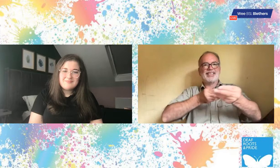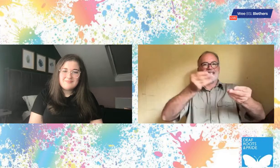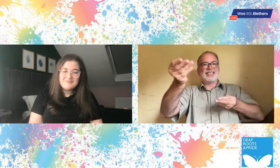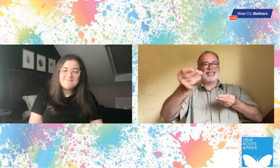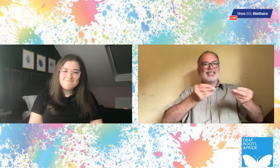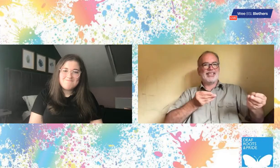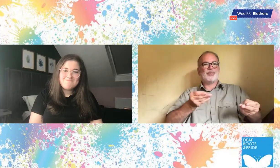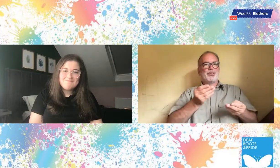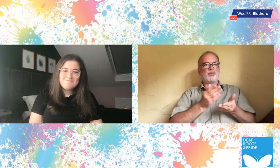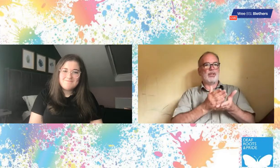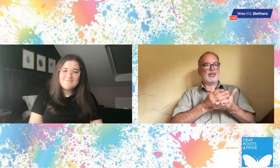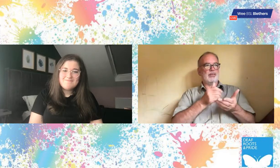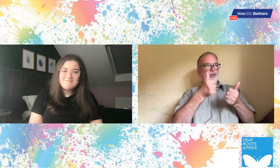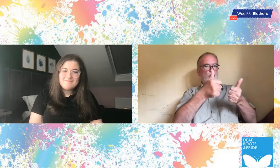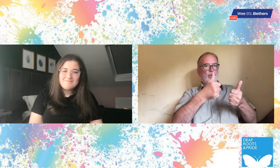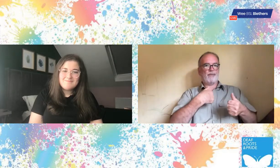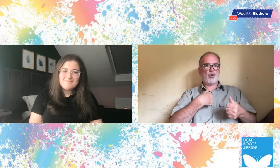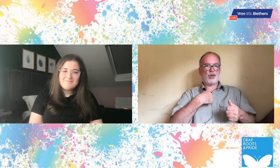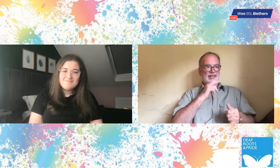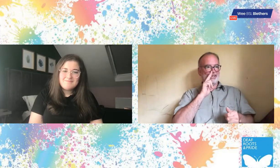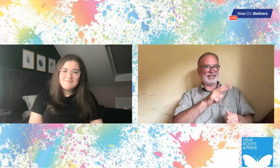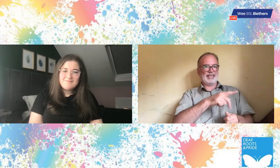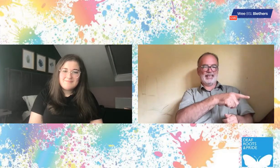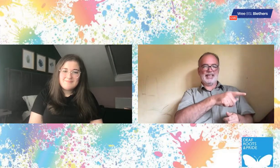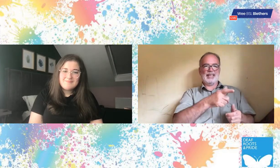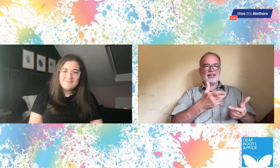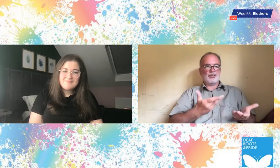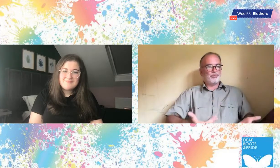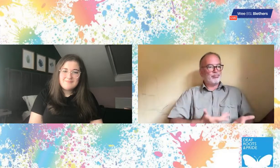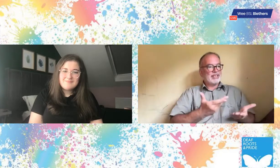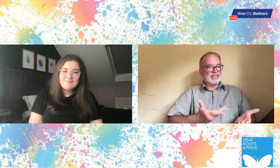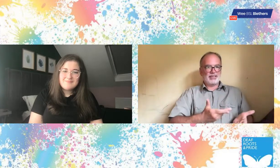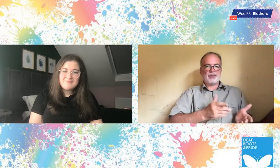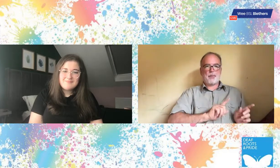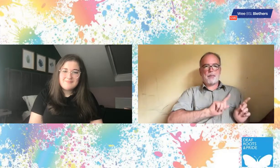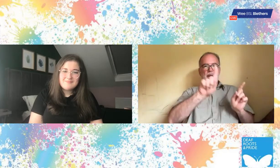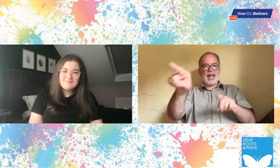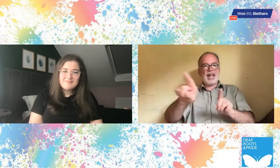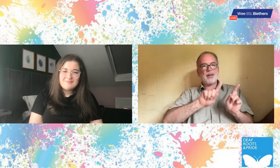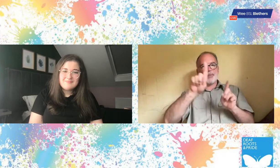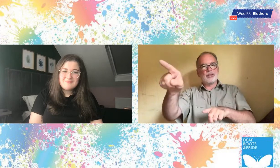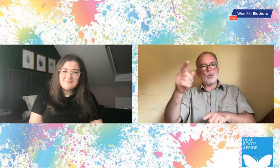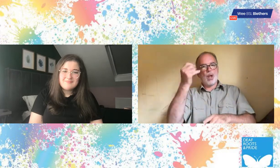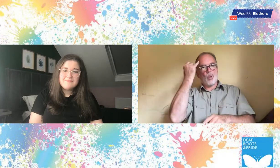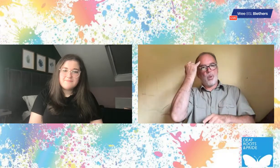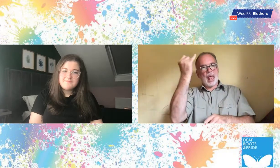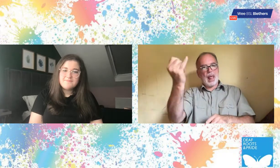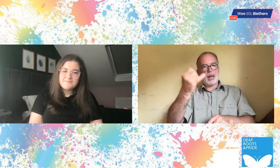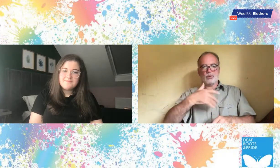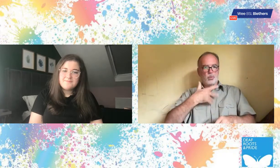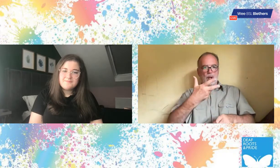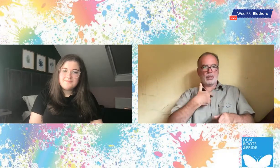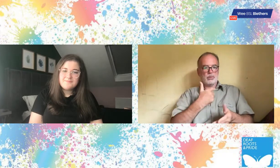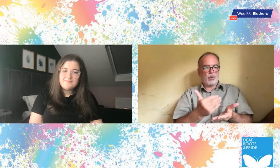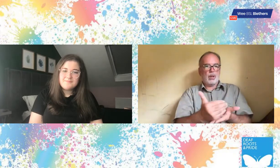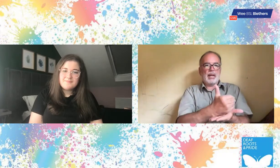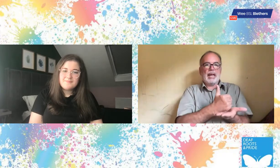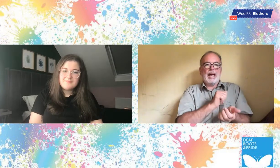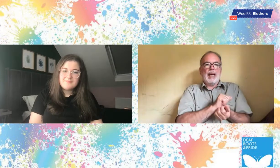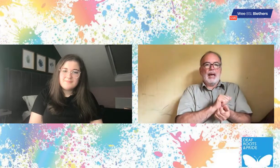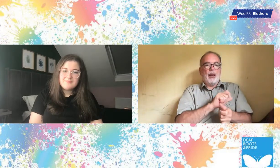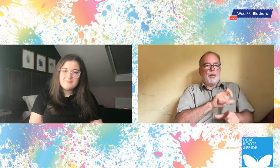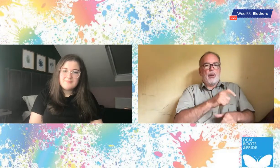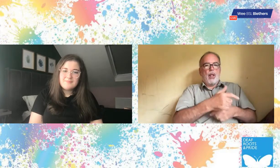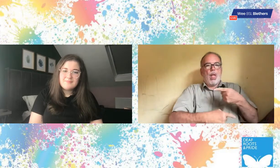in lockdown. We had to be there for the animals, so we can't chat. We can't travel. We have to be there for